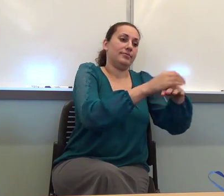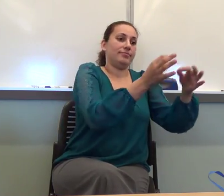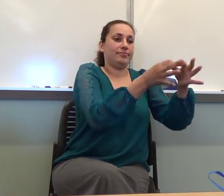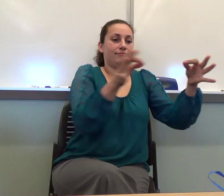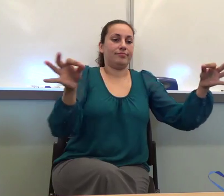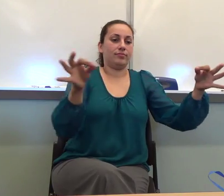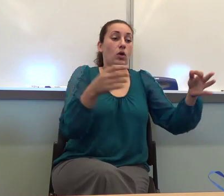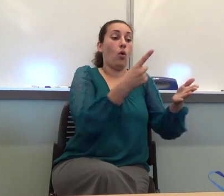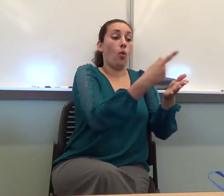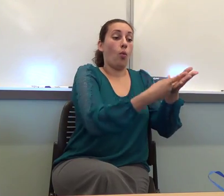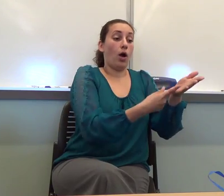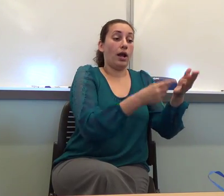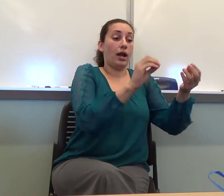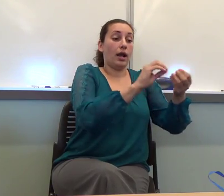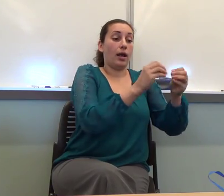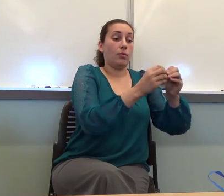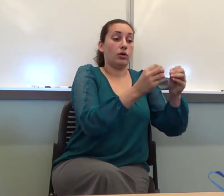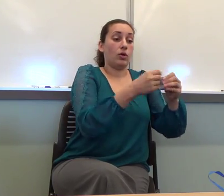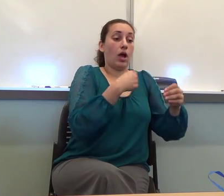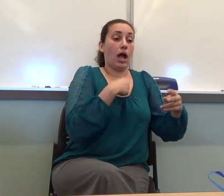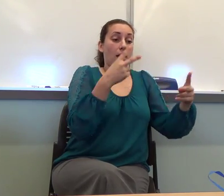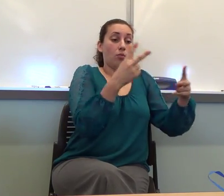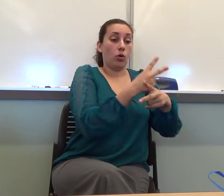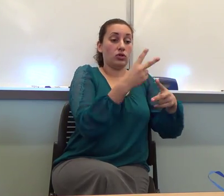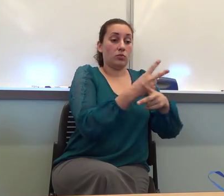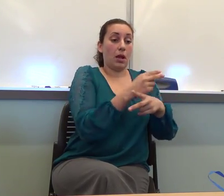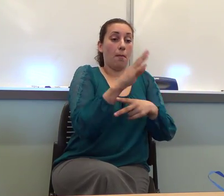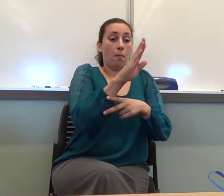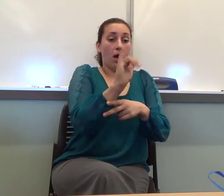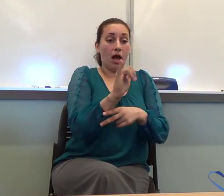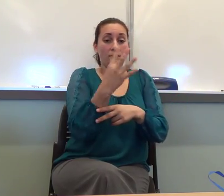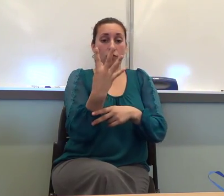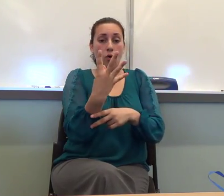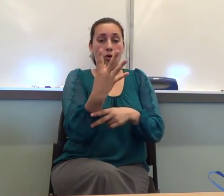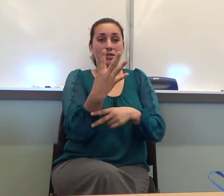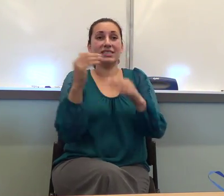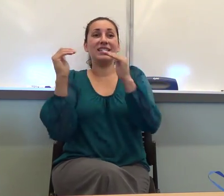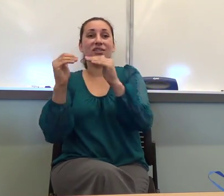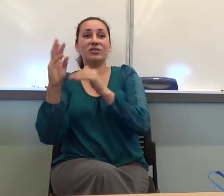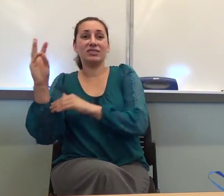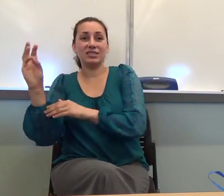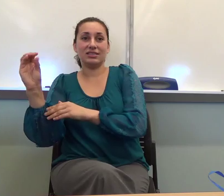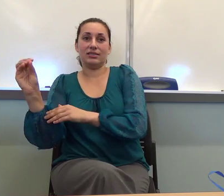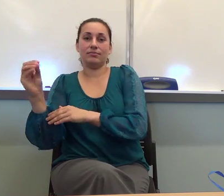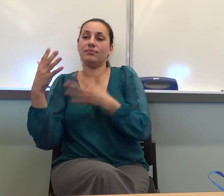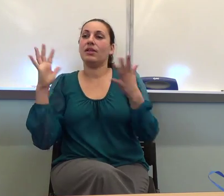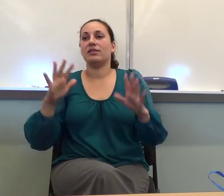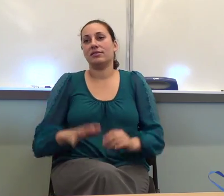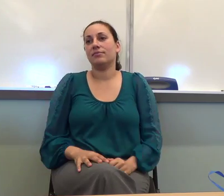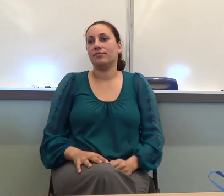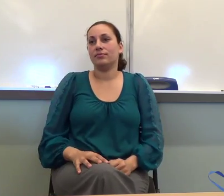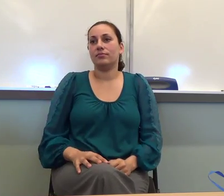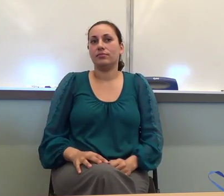What number do I multiply by 4 to get 60? There it is. Pops right in. What is it? 15.